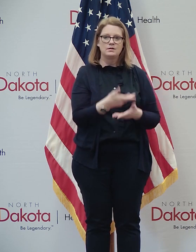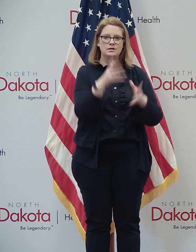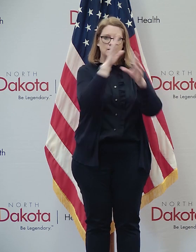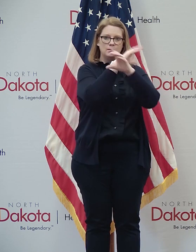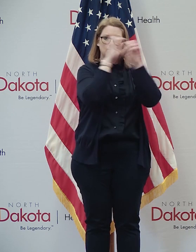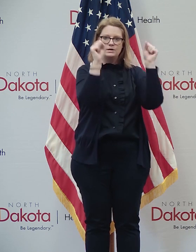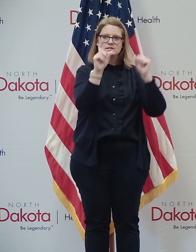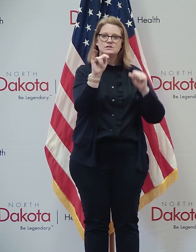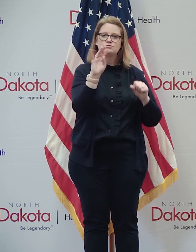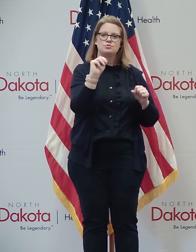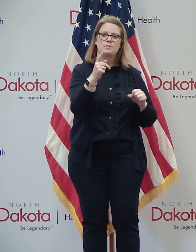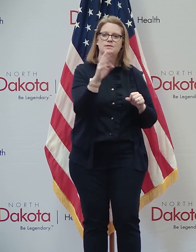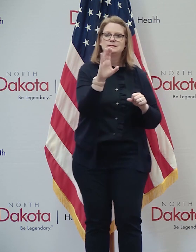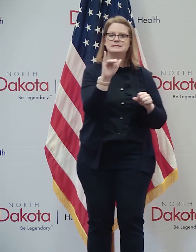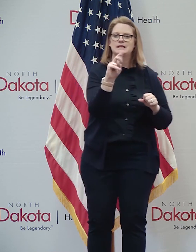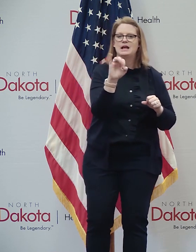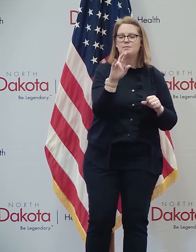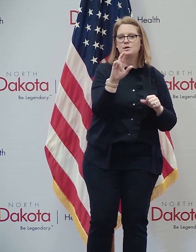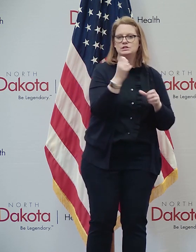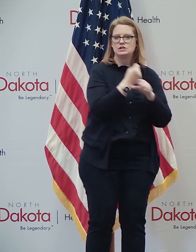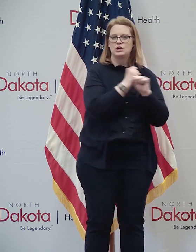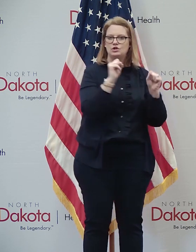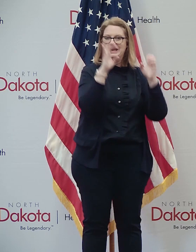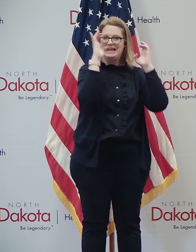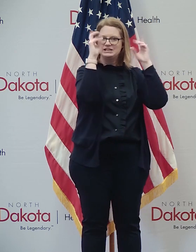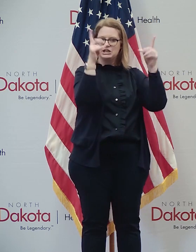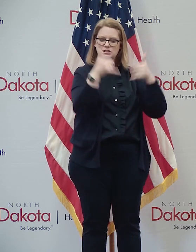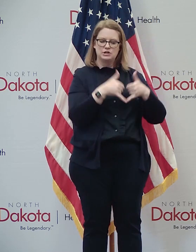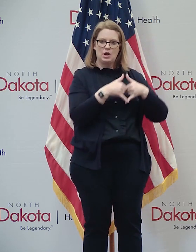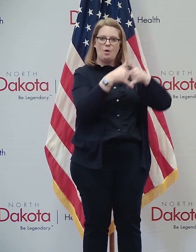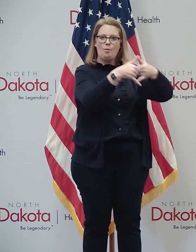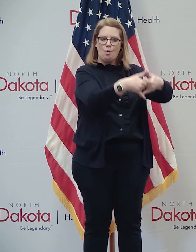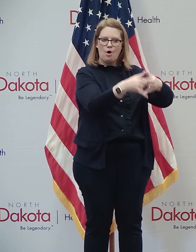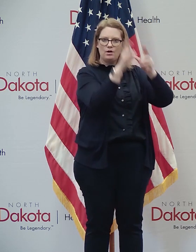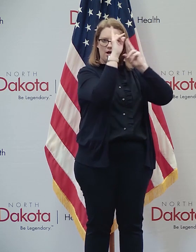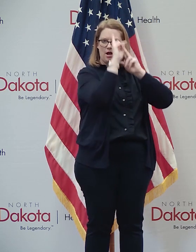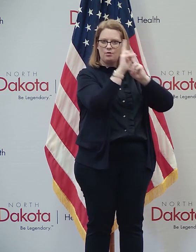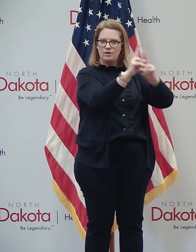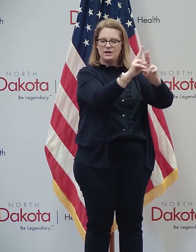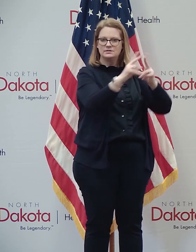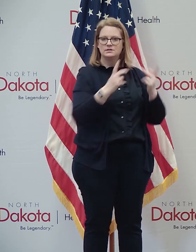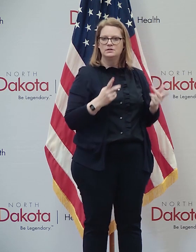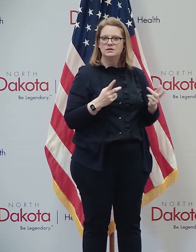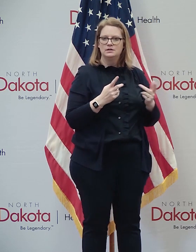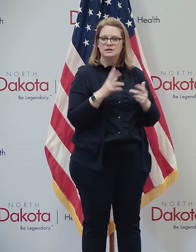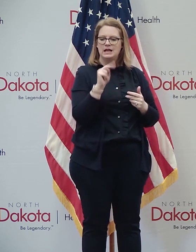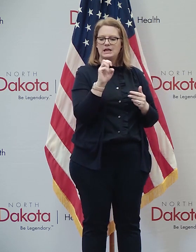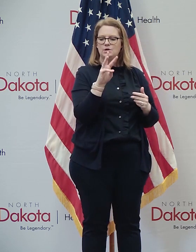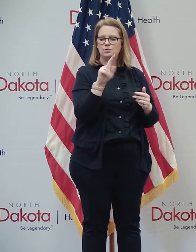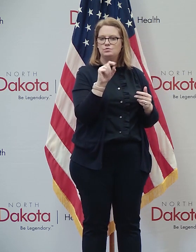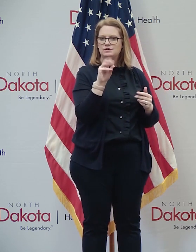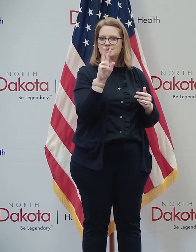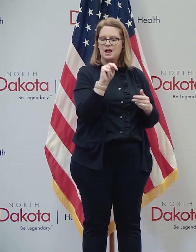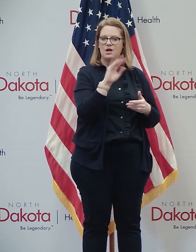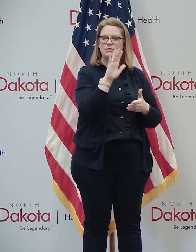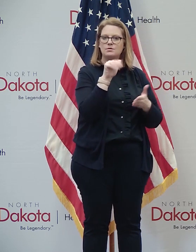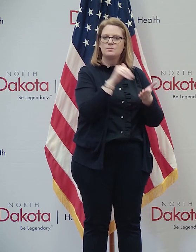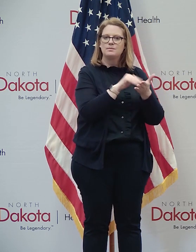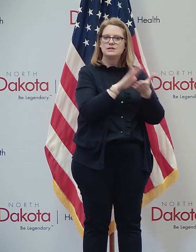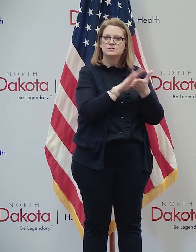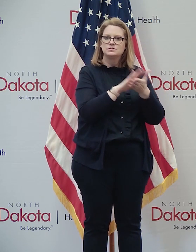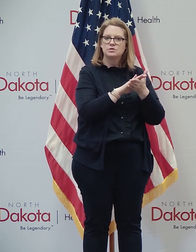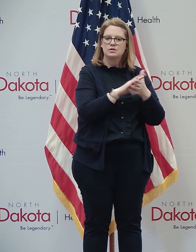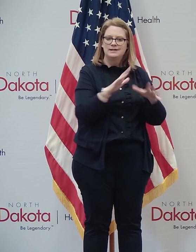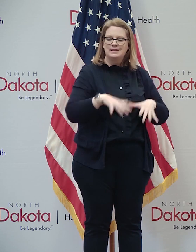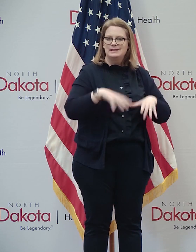both the governor and I. I just am pleased to congratulate that Kara Forbear The Newtown Middle School principal has been